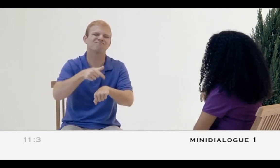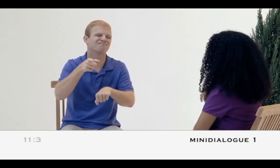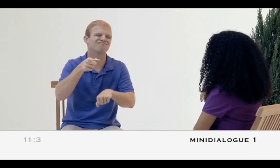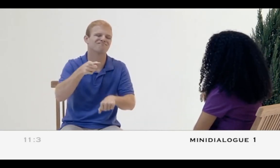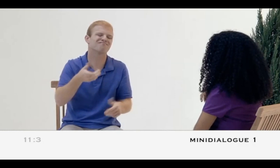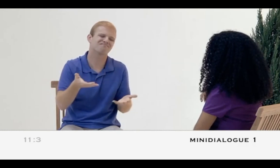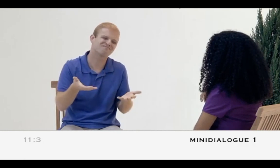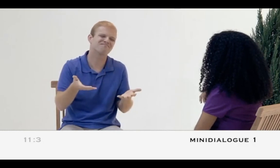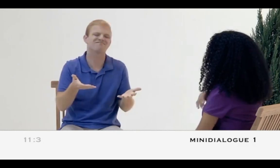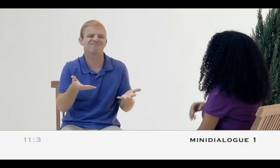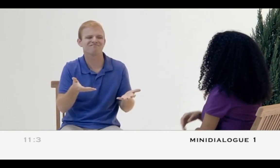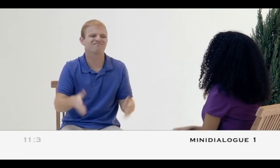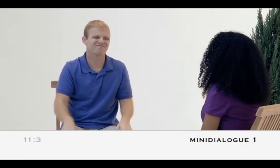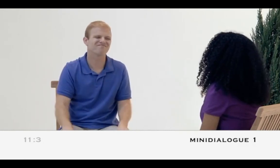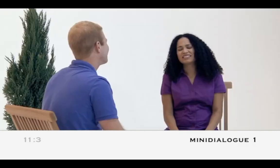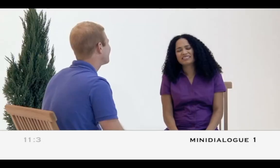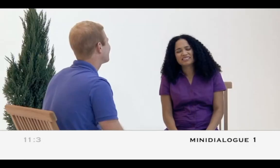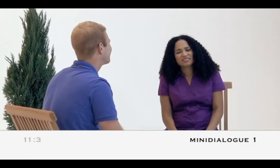She's not on time.